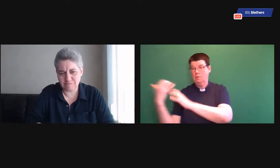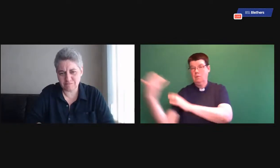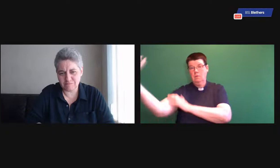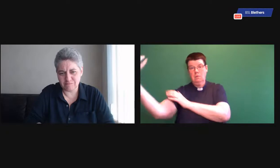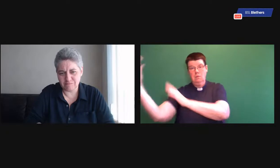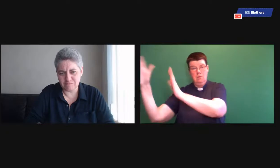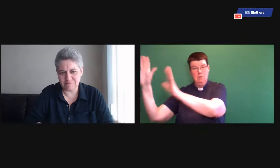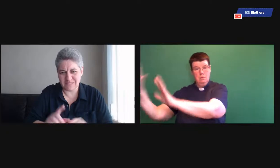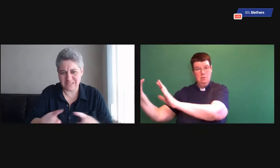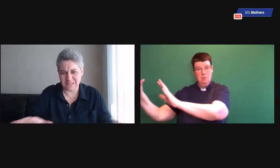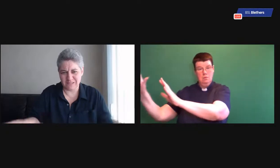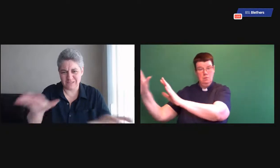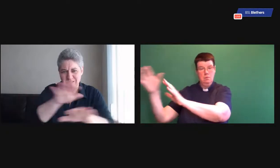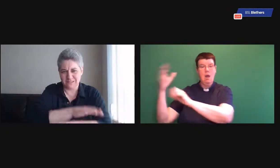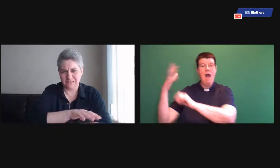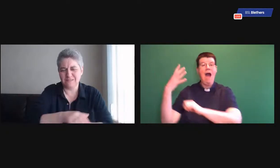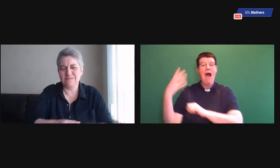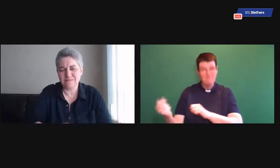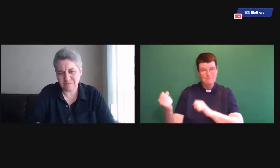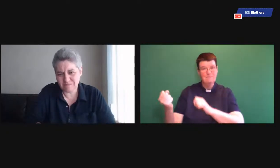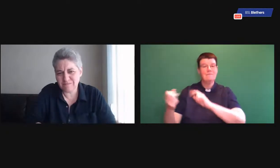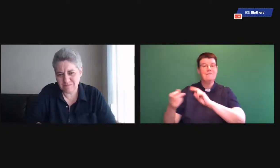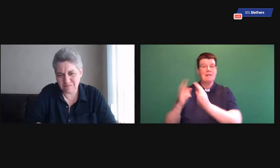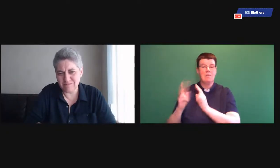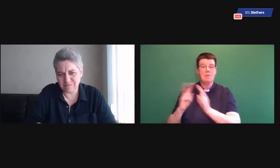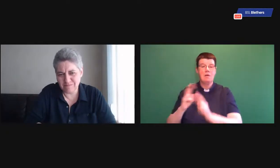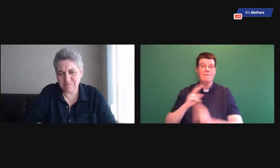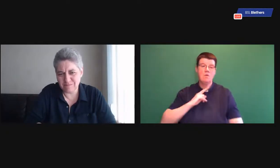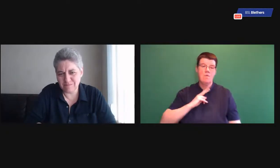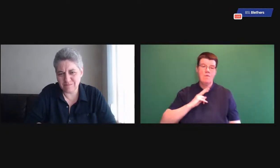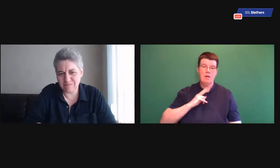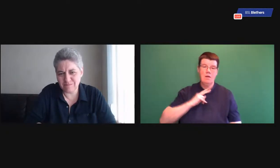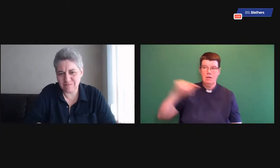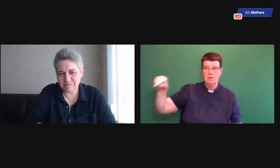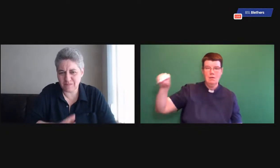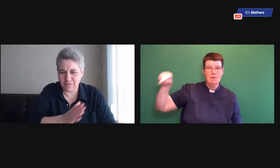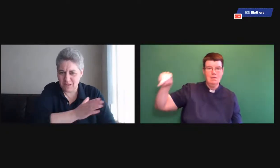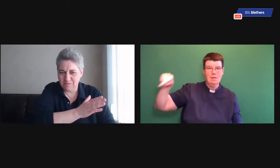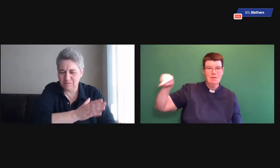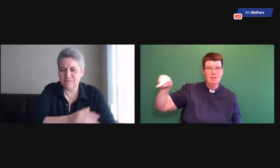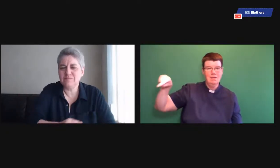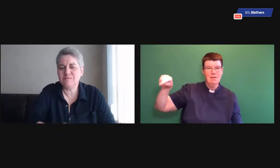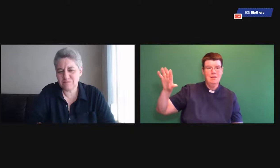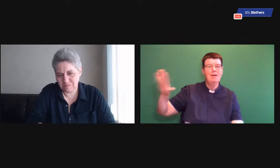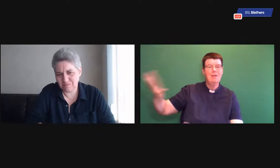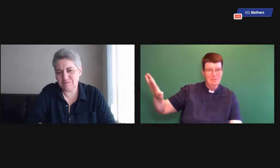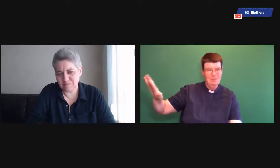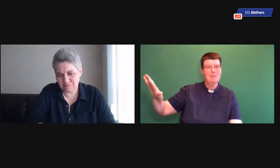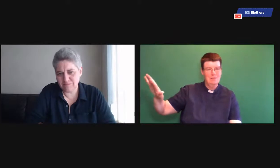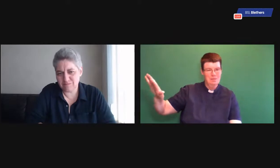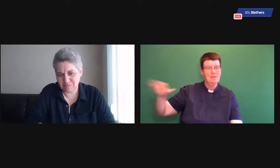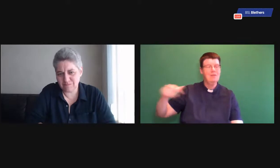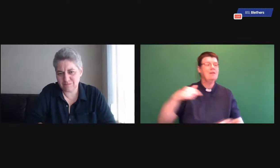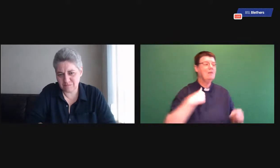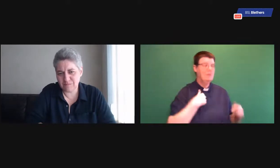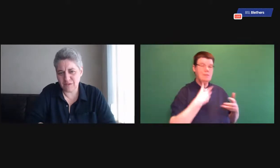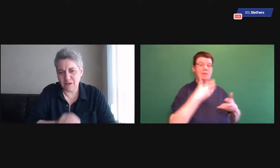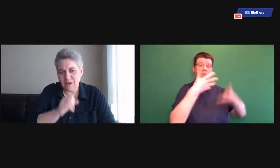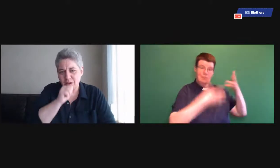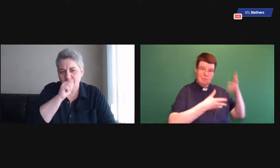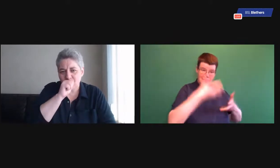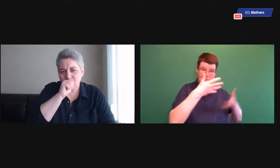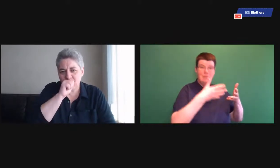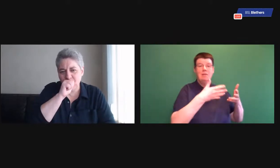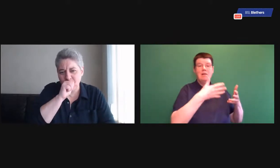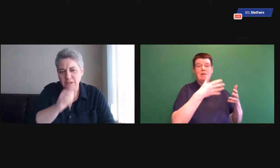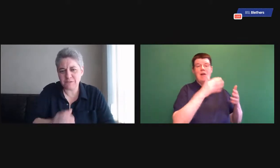bride and groom, and all the hearing family and friends, they went back because they could still see and they could hear what was going